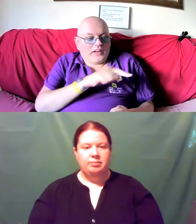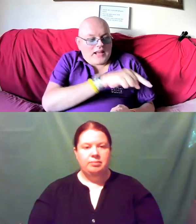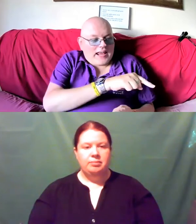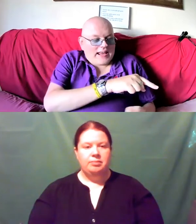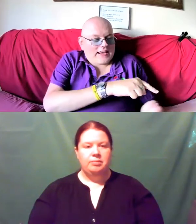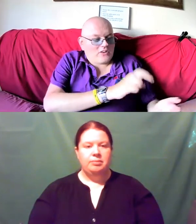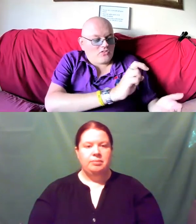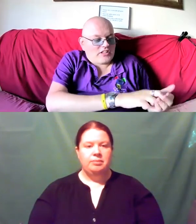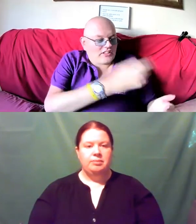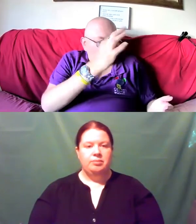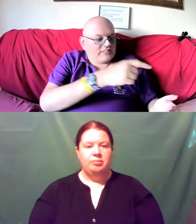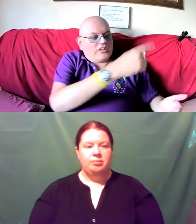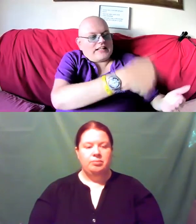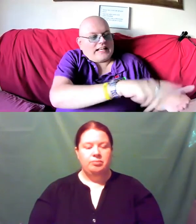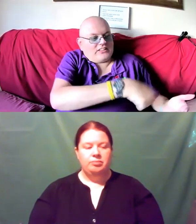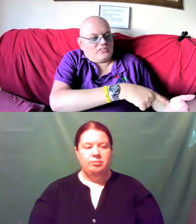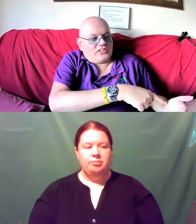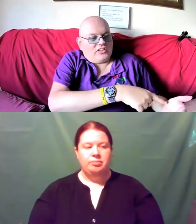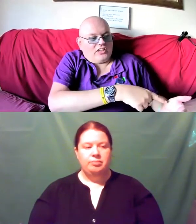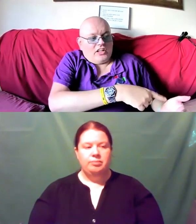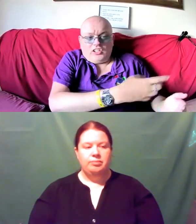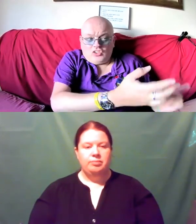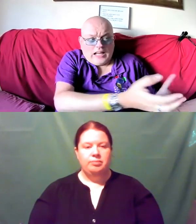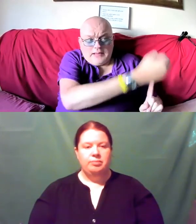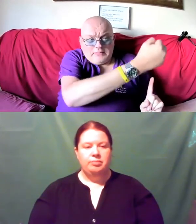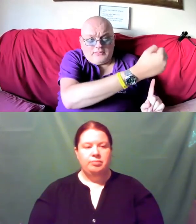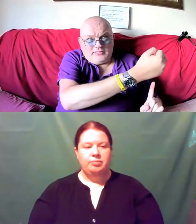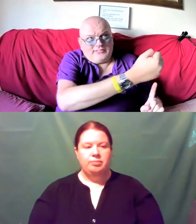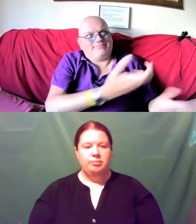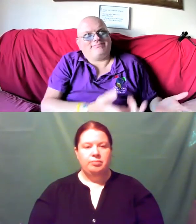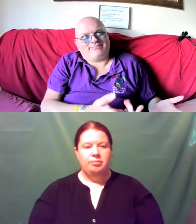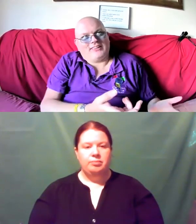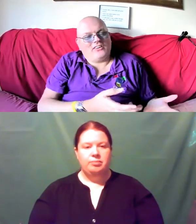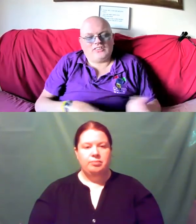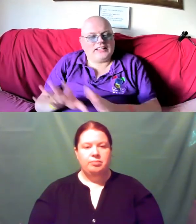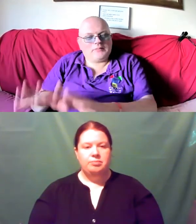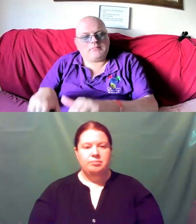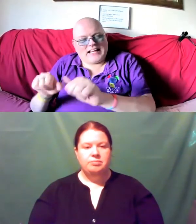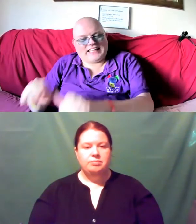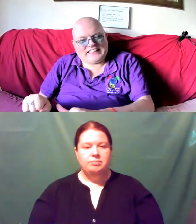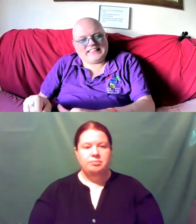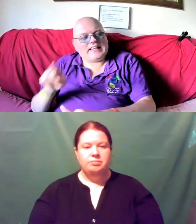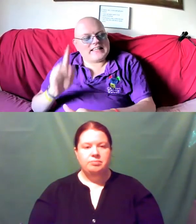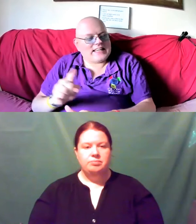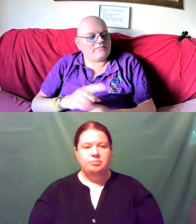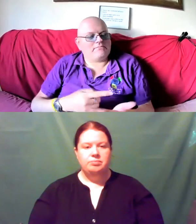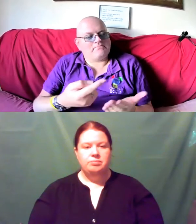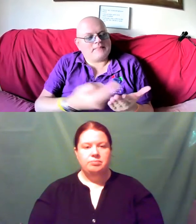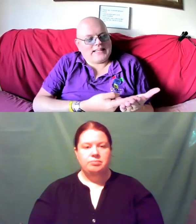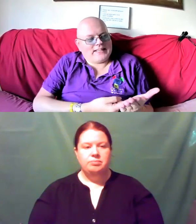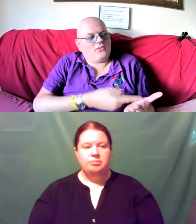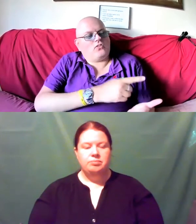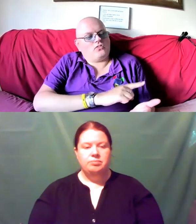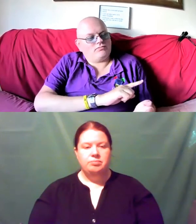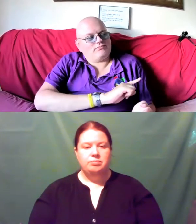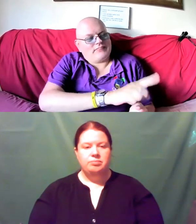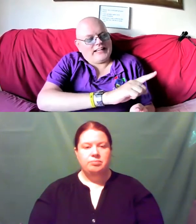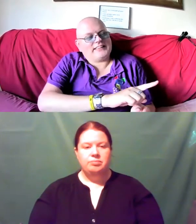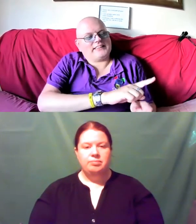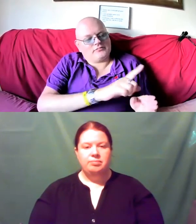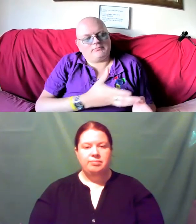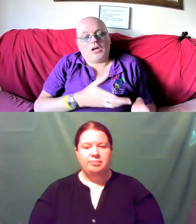office and said, well, if it doesn't come through in time, well, we'll just have the blessing and we'll do the legal bit later. But it did come